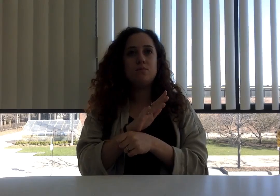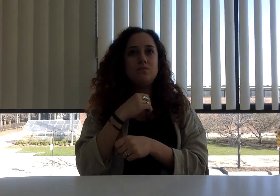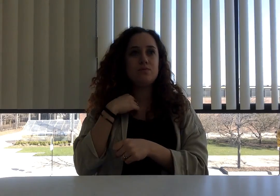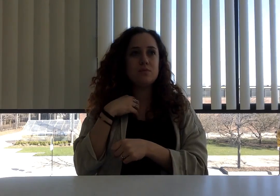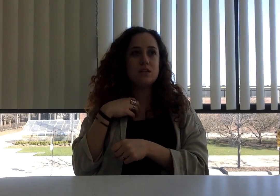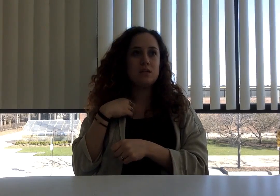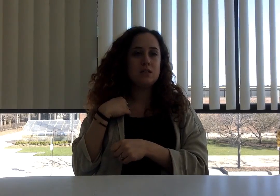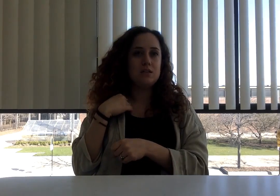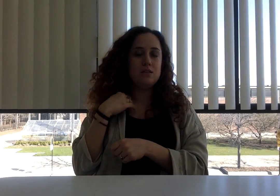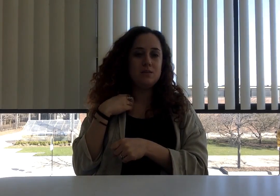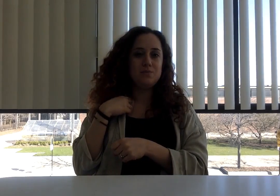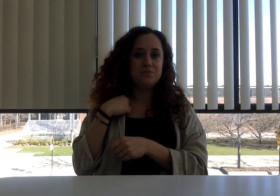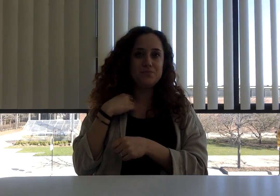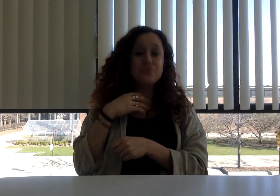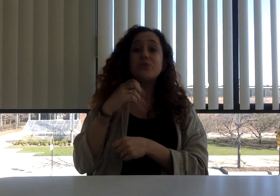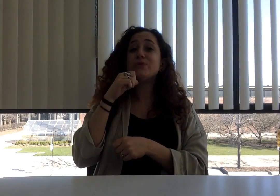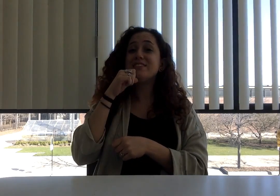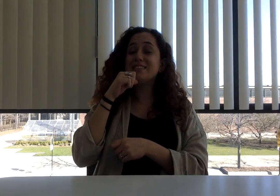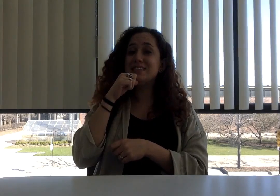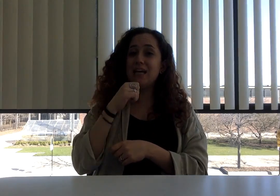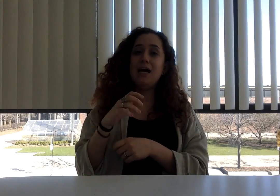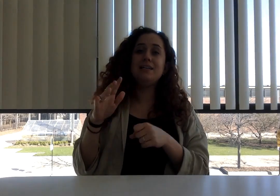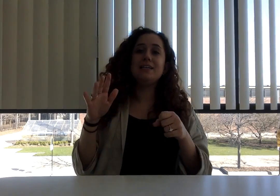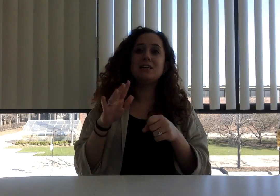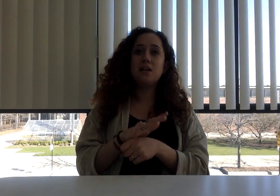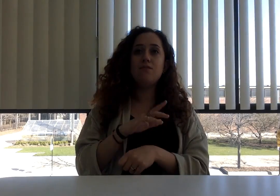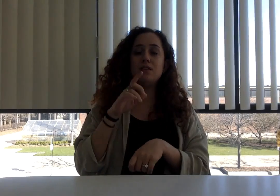there is not enough time when we're taking